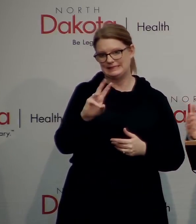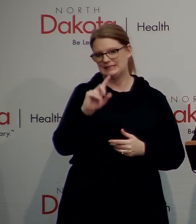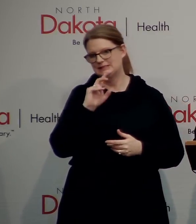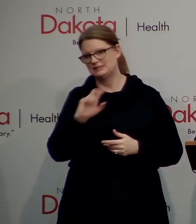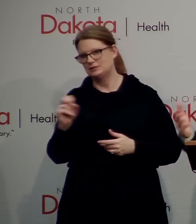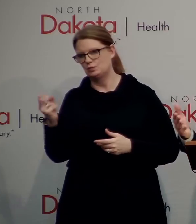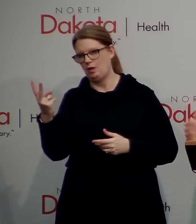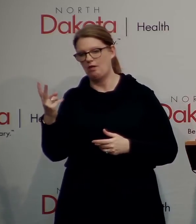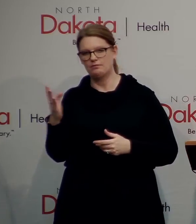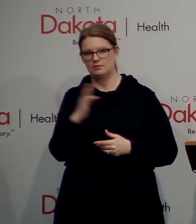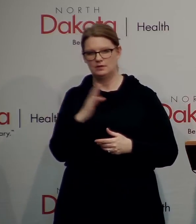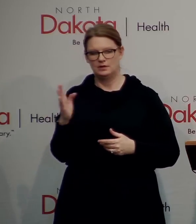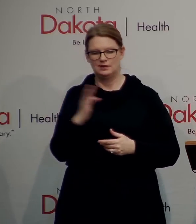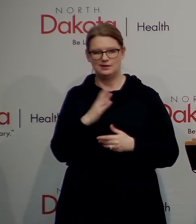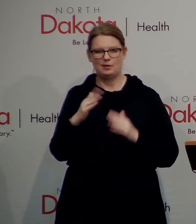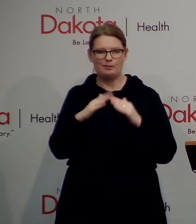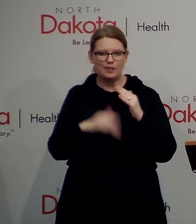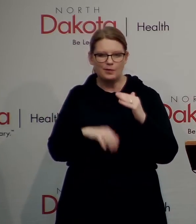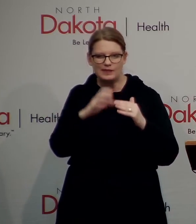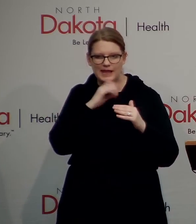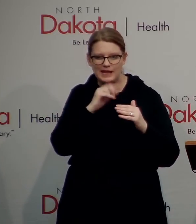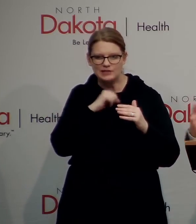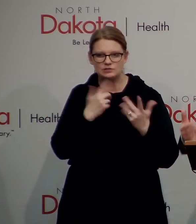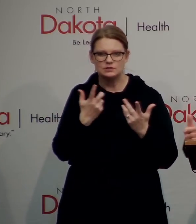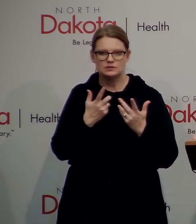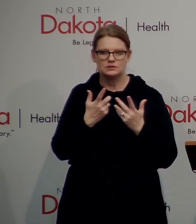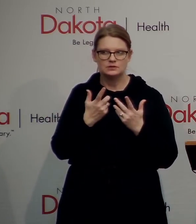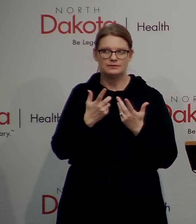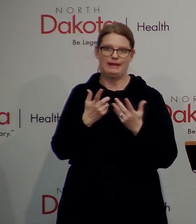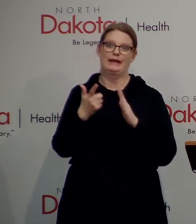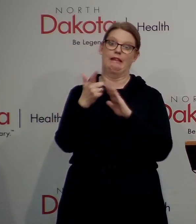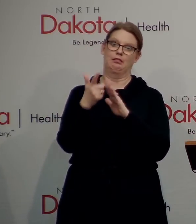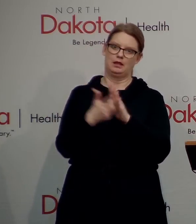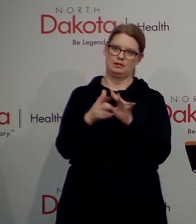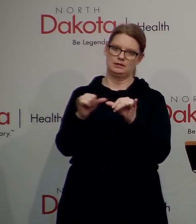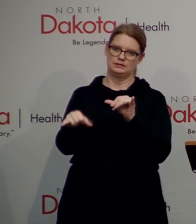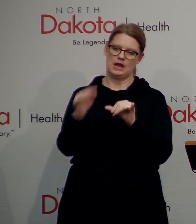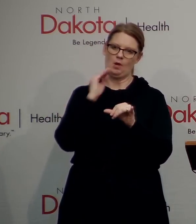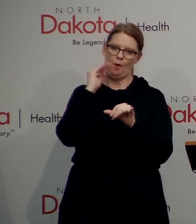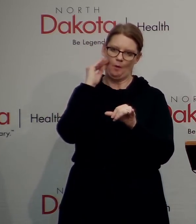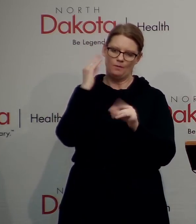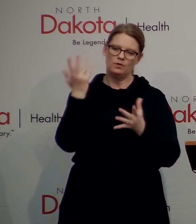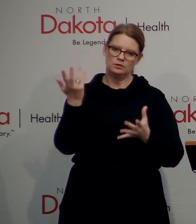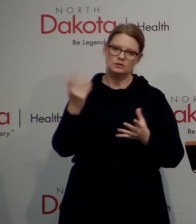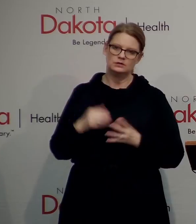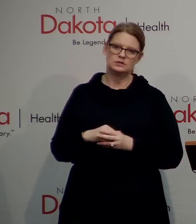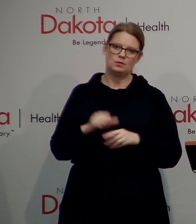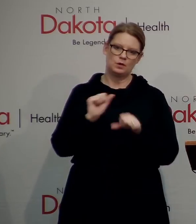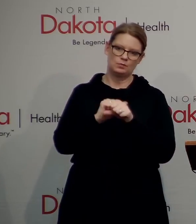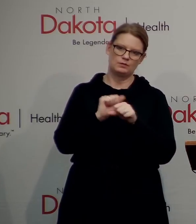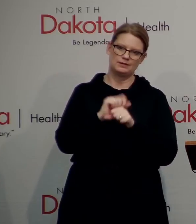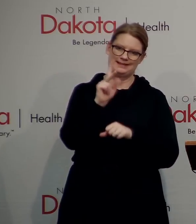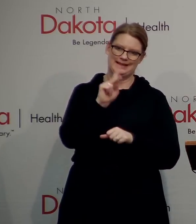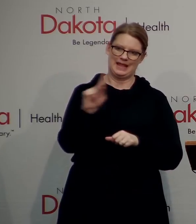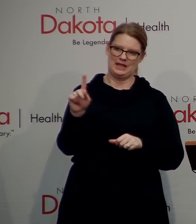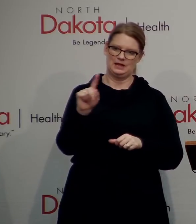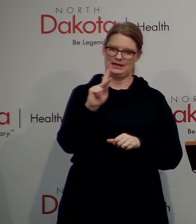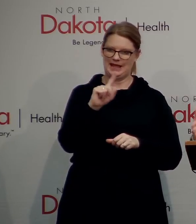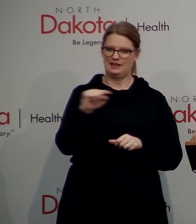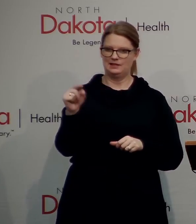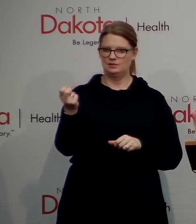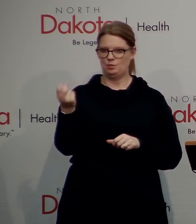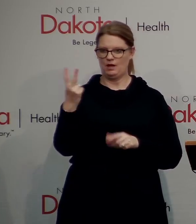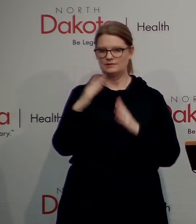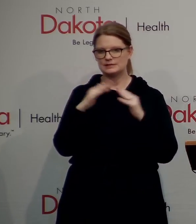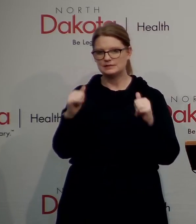they're below the age when they could be legally home alone. And so we are working with the K-12 system to try